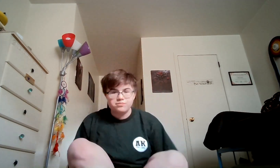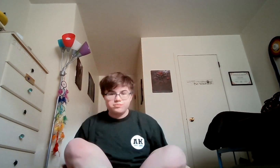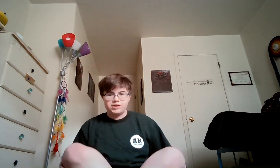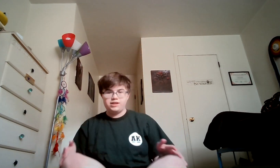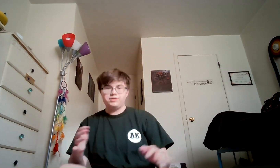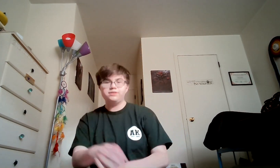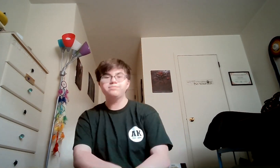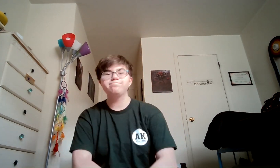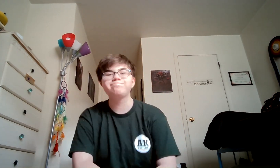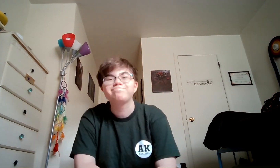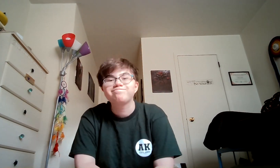But anyway.